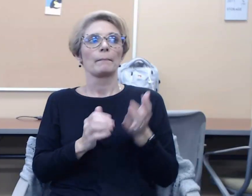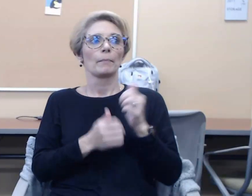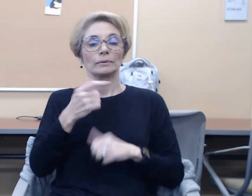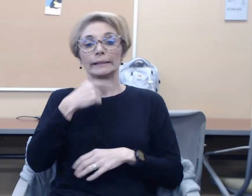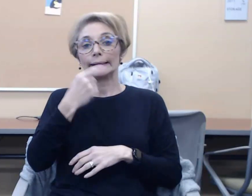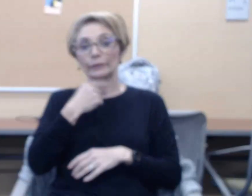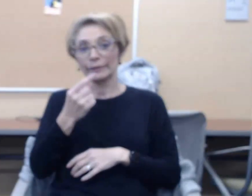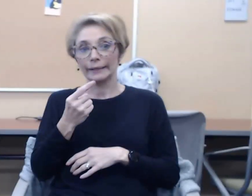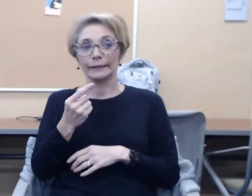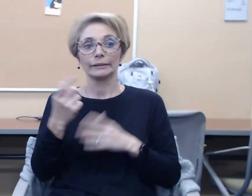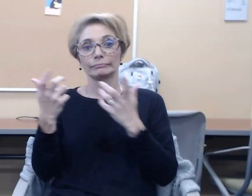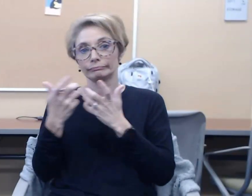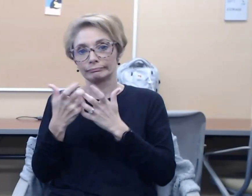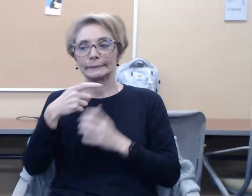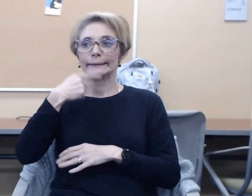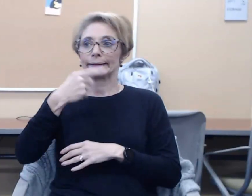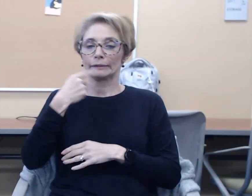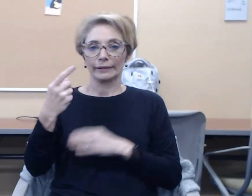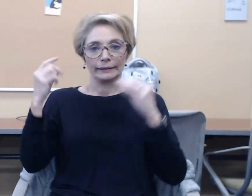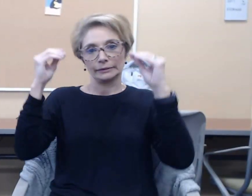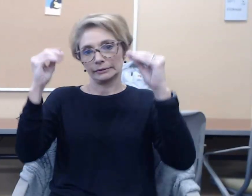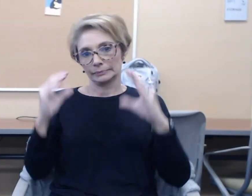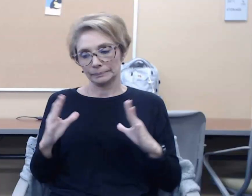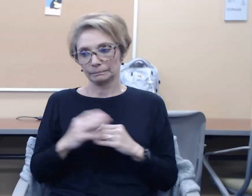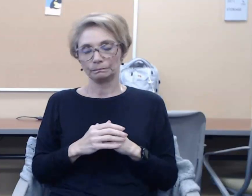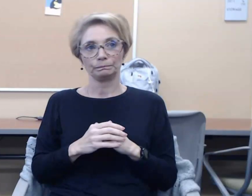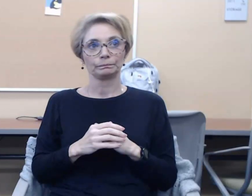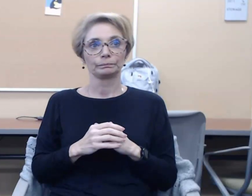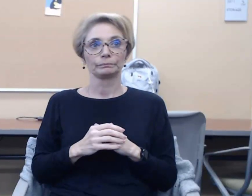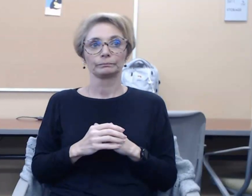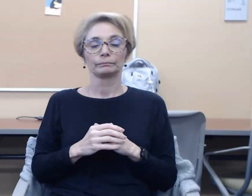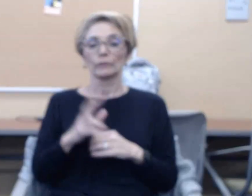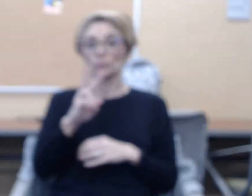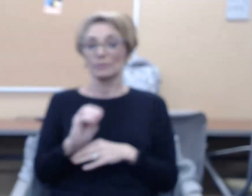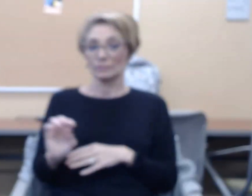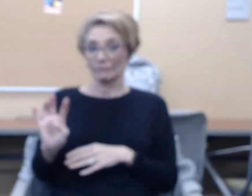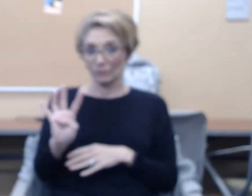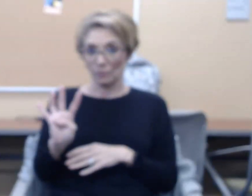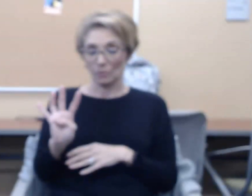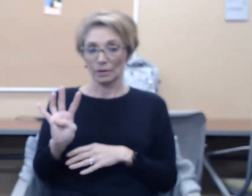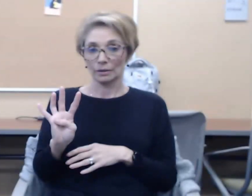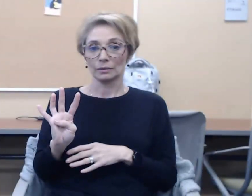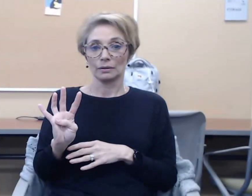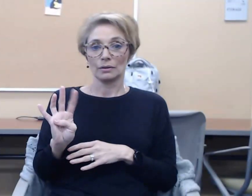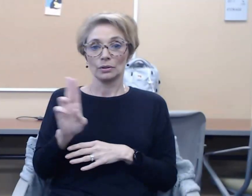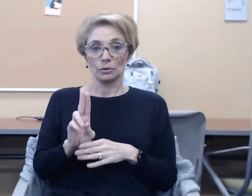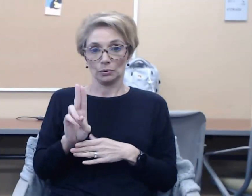there and hearing faculty. In 2004, the U.S. Department of Education found that